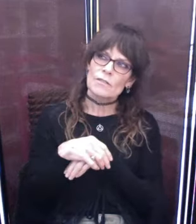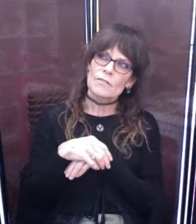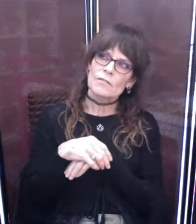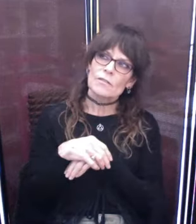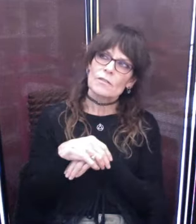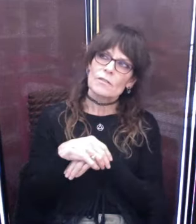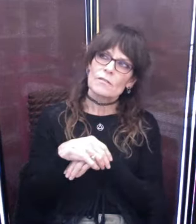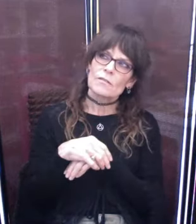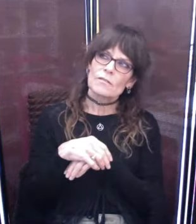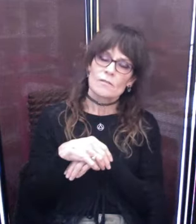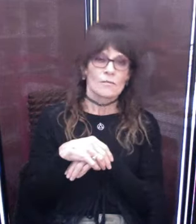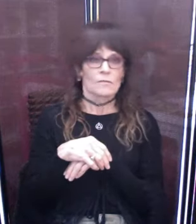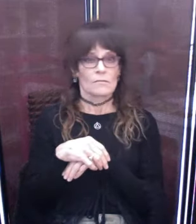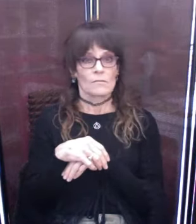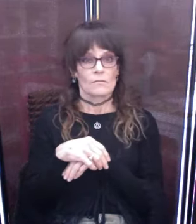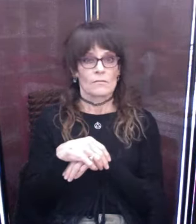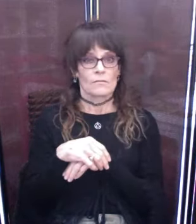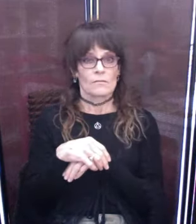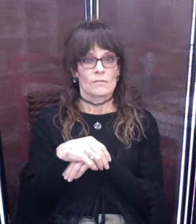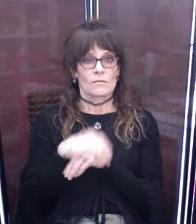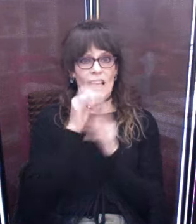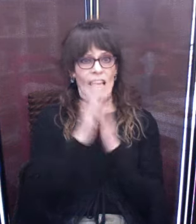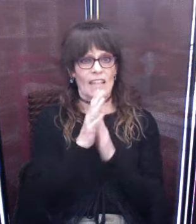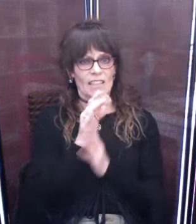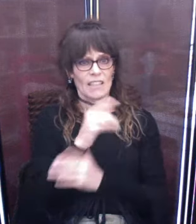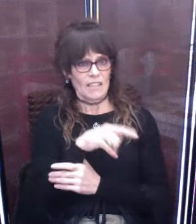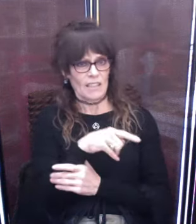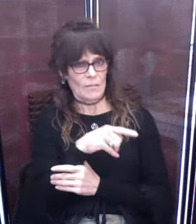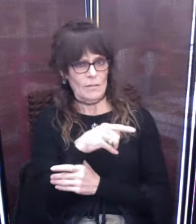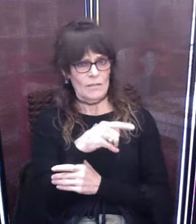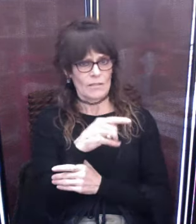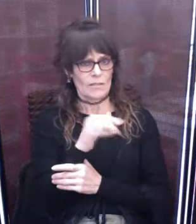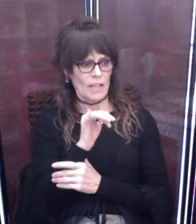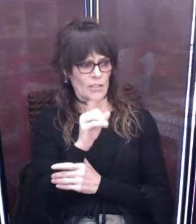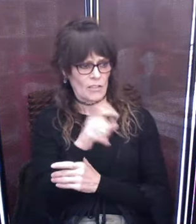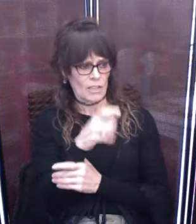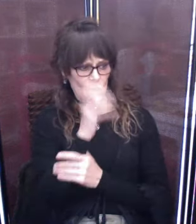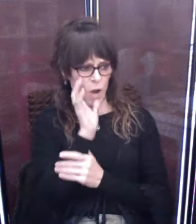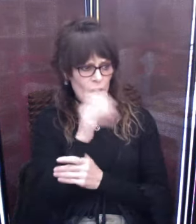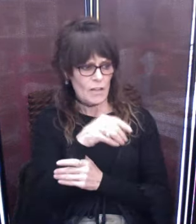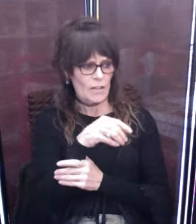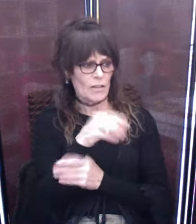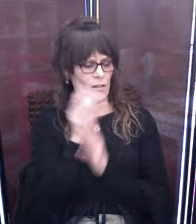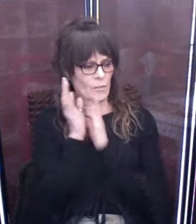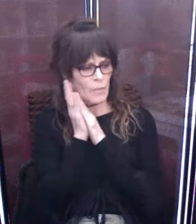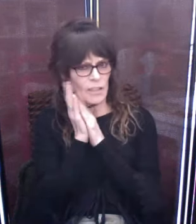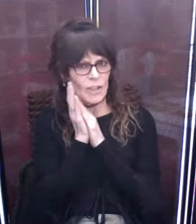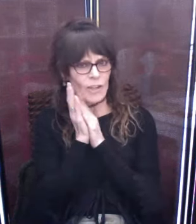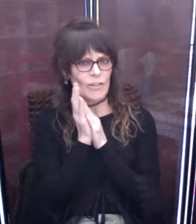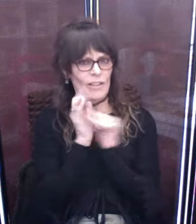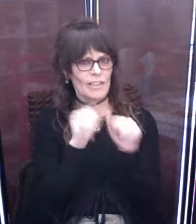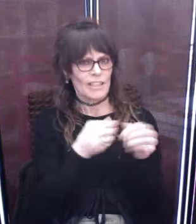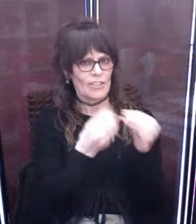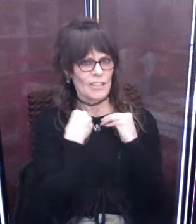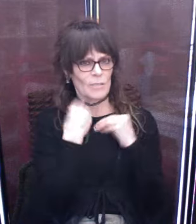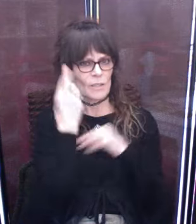And that's not what I was asking him. I was asking him, like, do you need a drink of water or a pillow or something? Like, can you give me a reason to leave the room too? Because